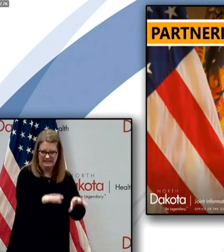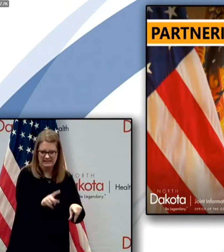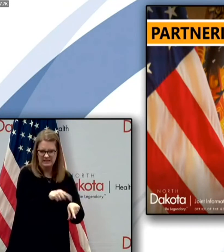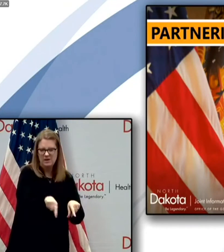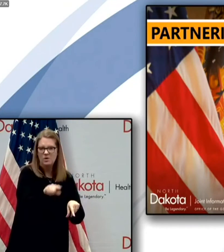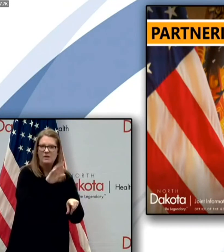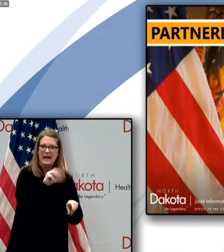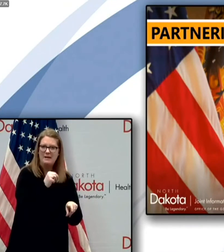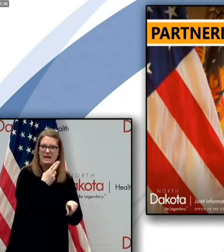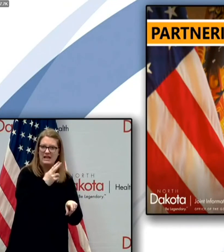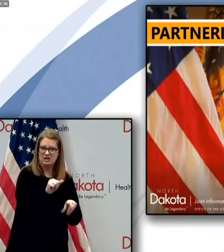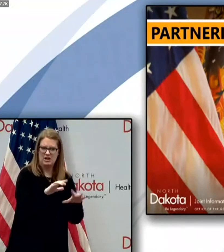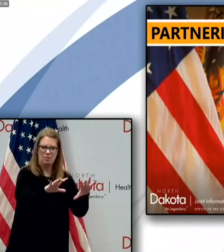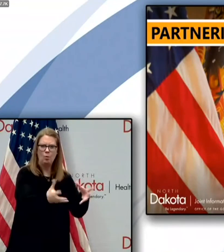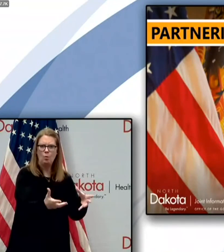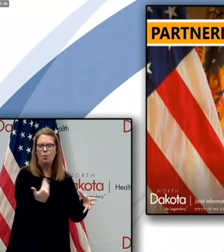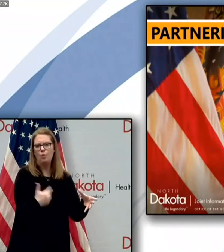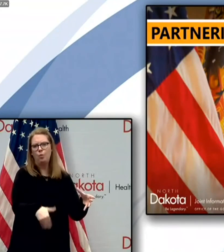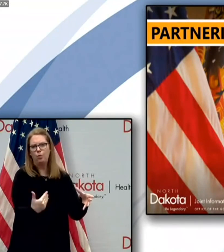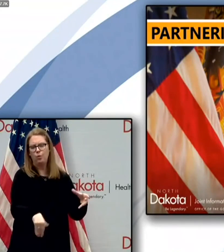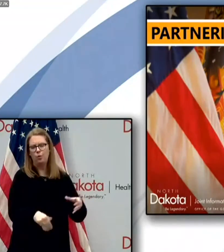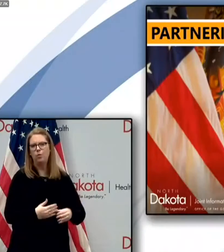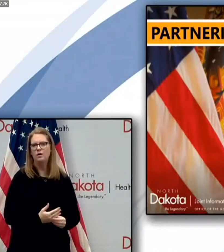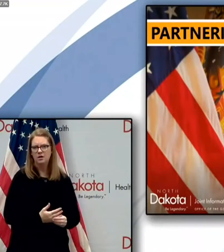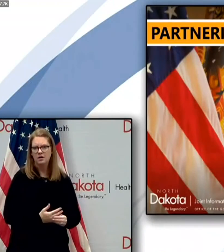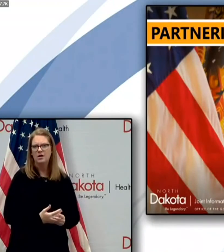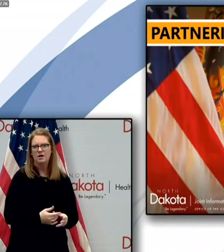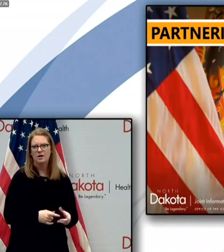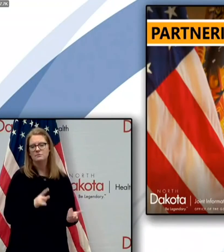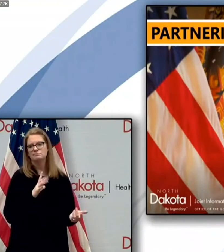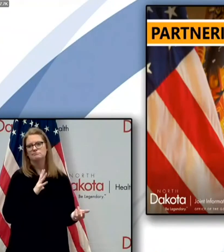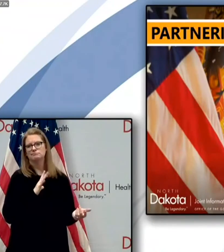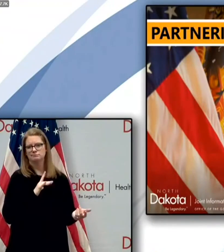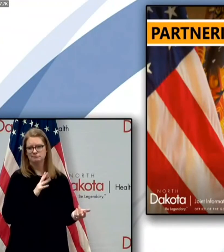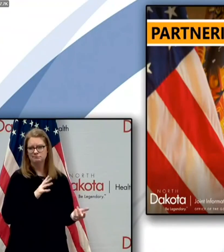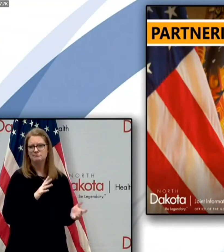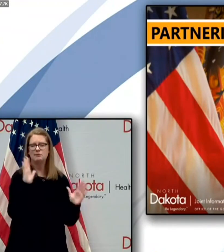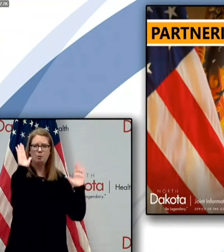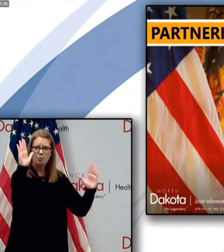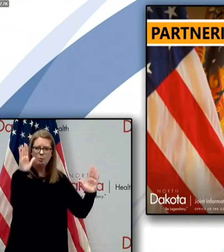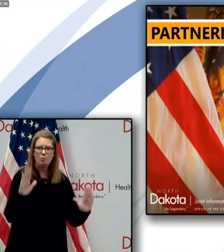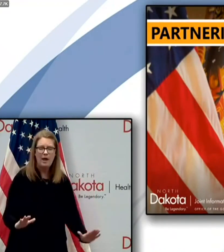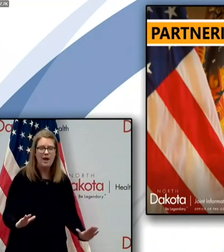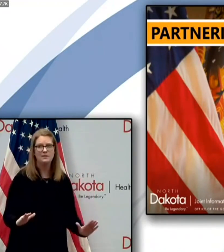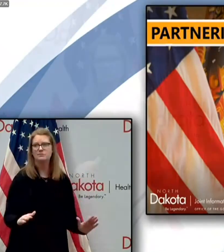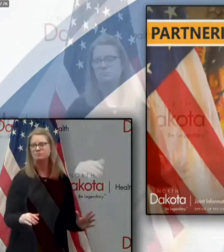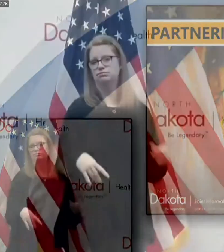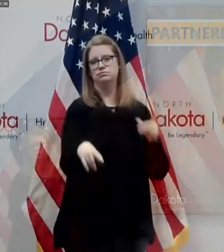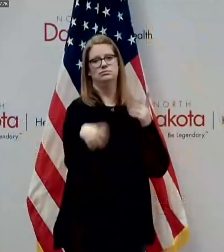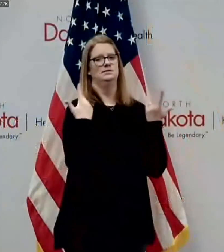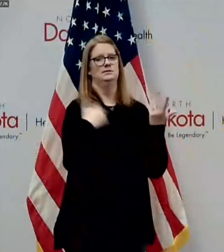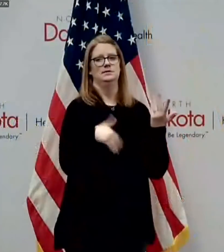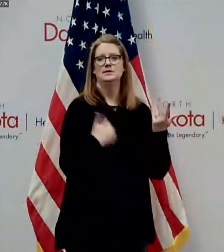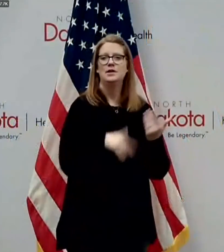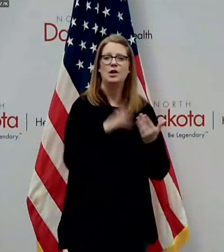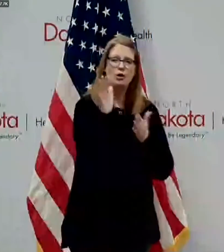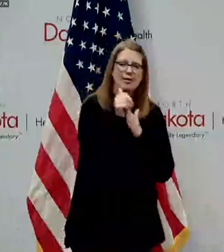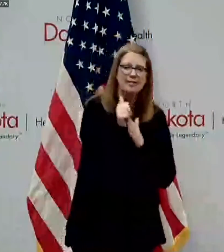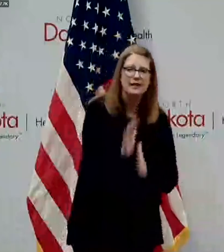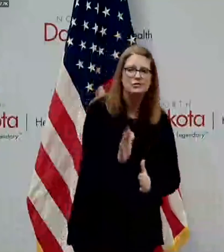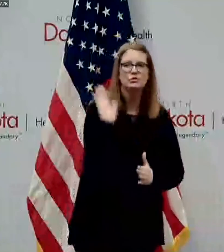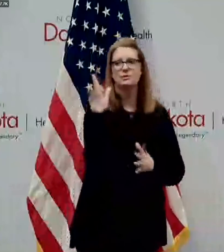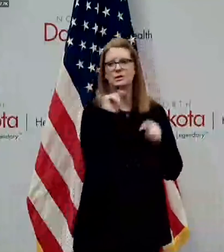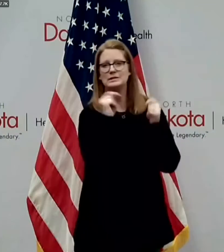MHA Nation has been very, very outstanding. I can't say enough with her leadership, her team,